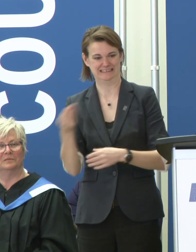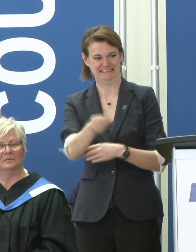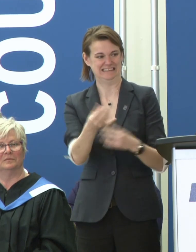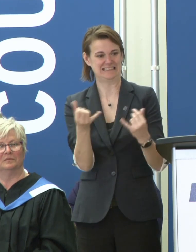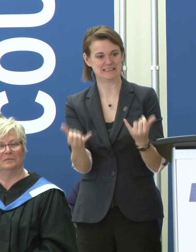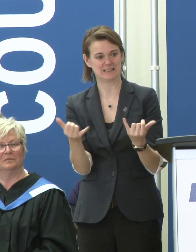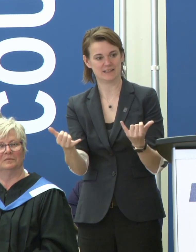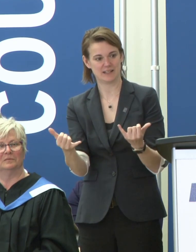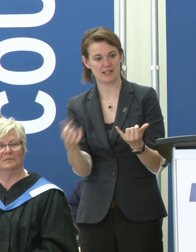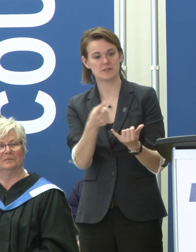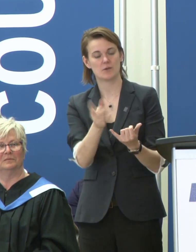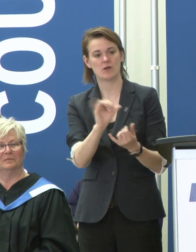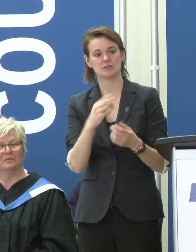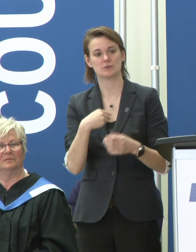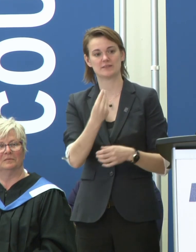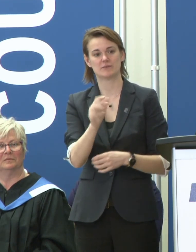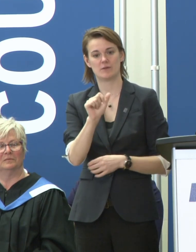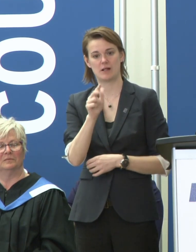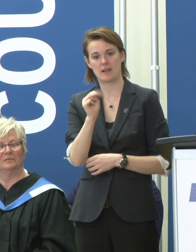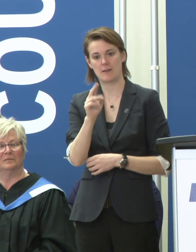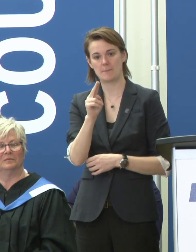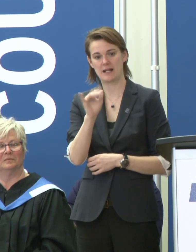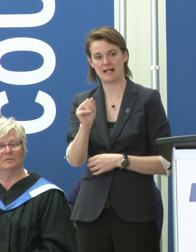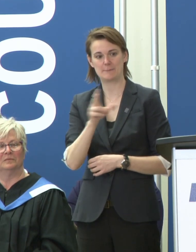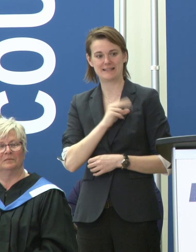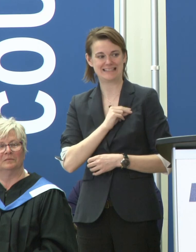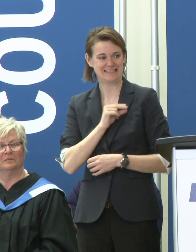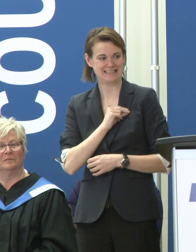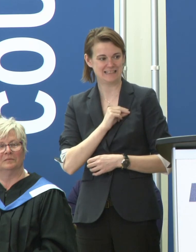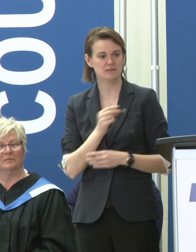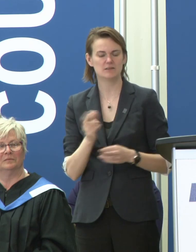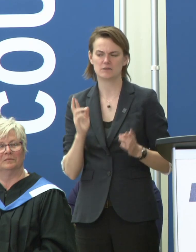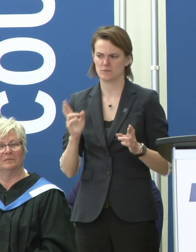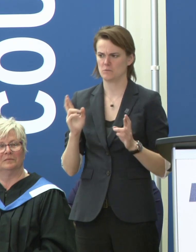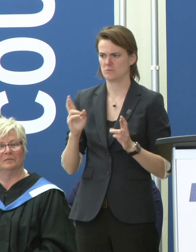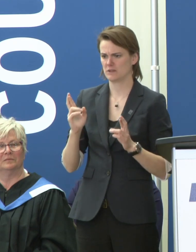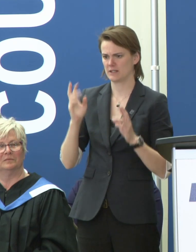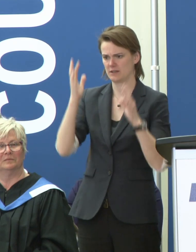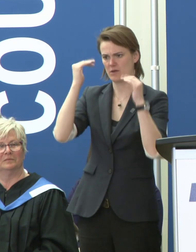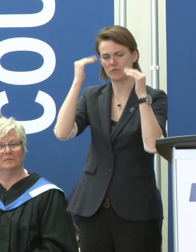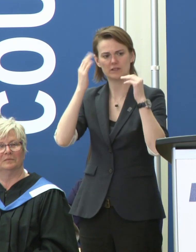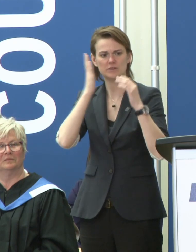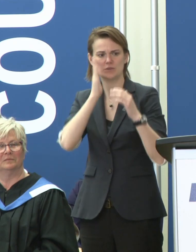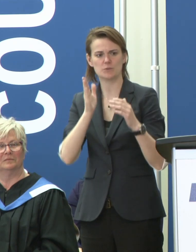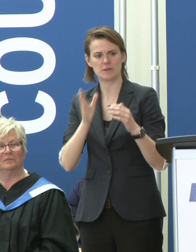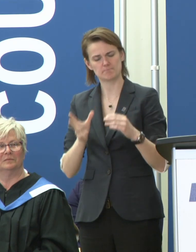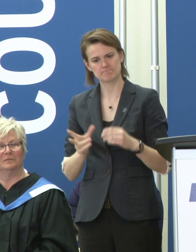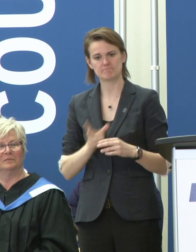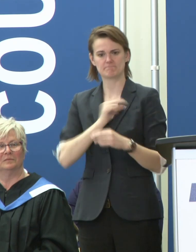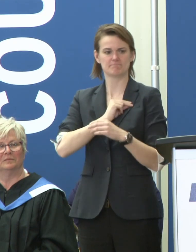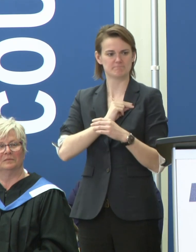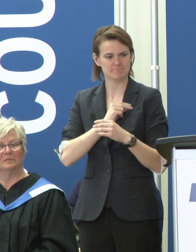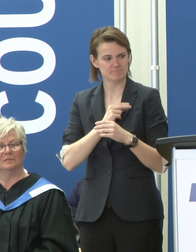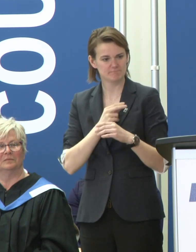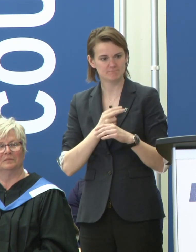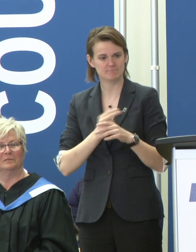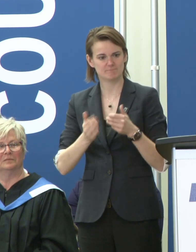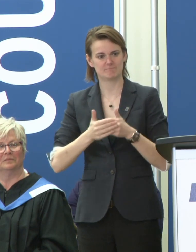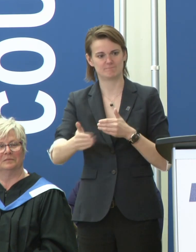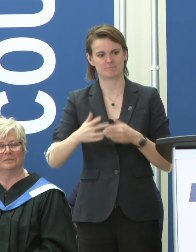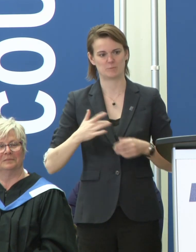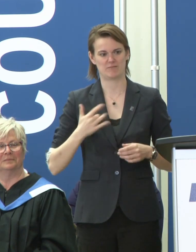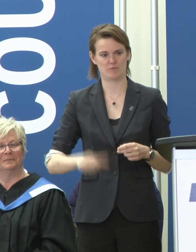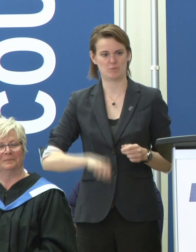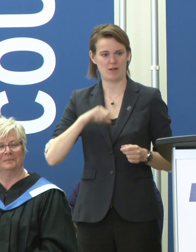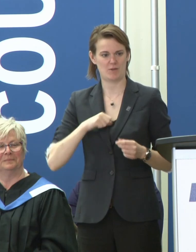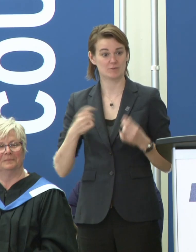were presented with an Alumni Pin. We hope that from this moment forward, you'll wear it proudly, because today, when you shed